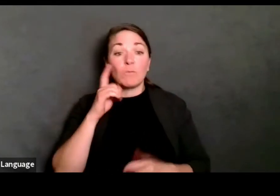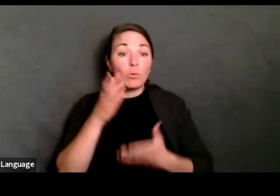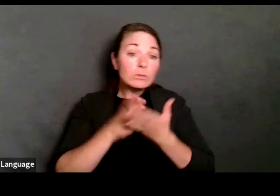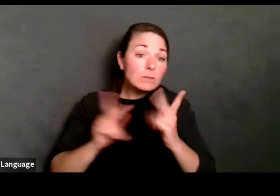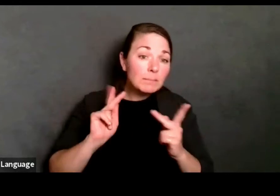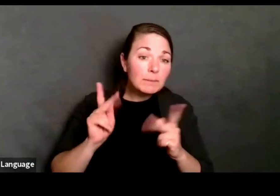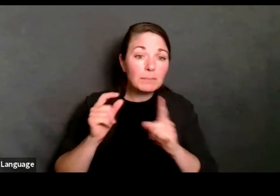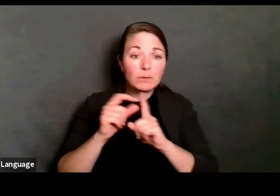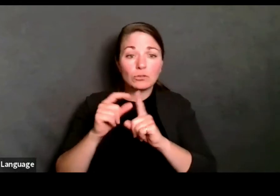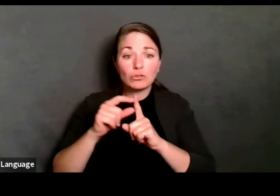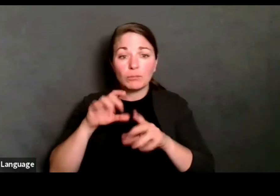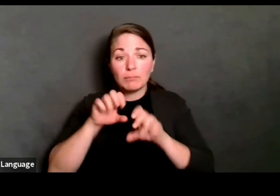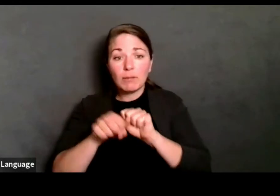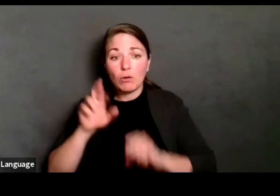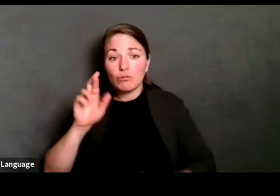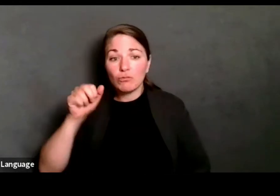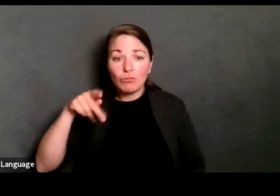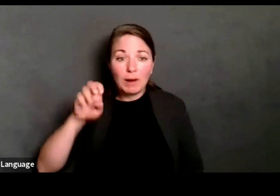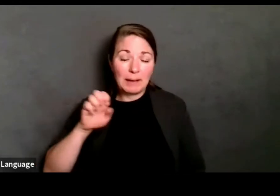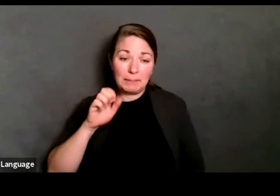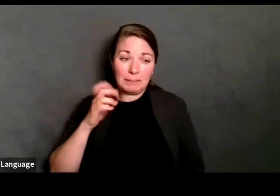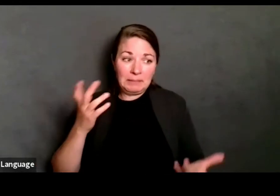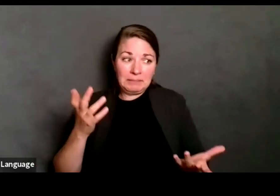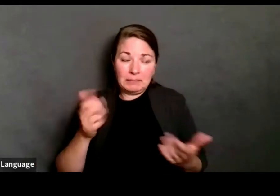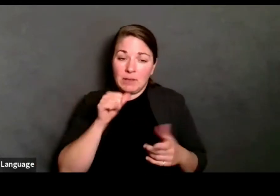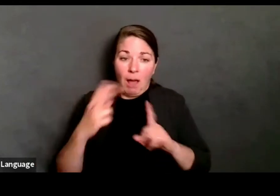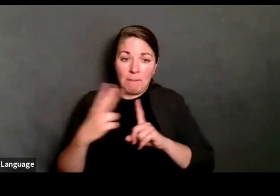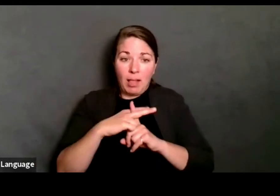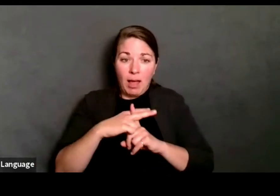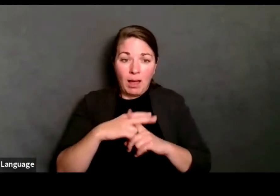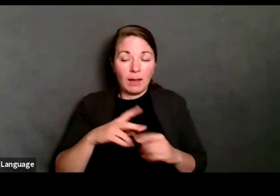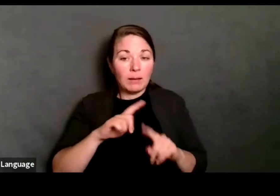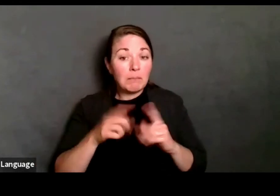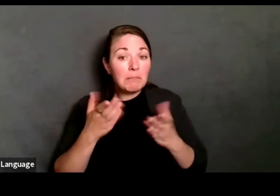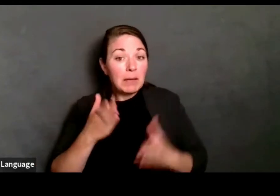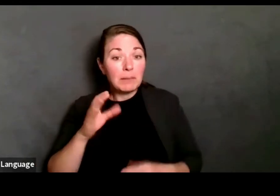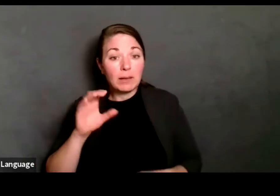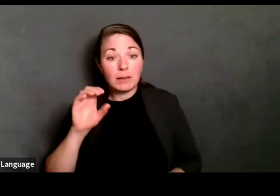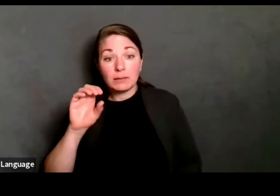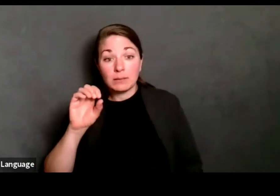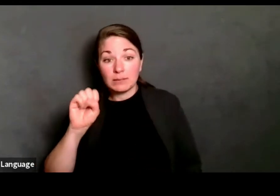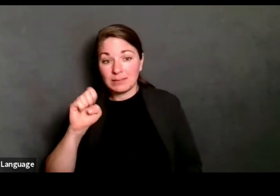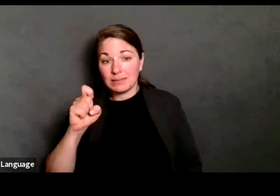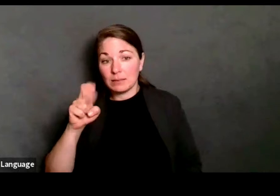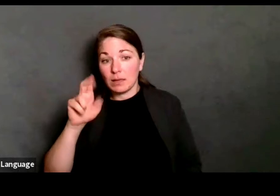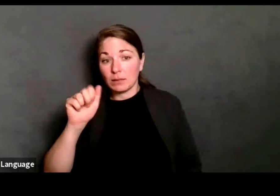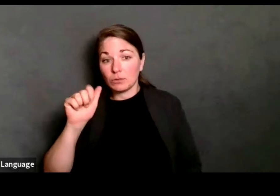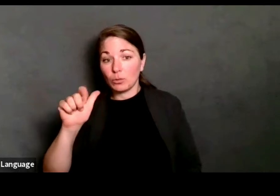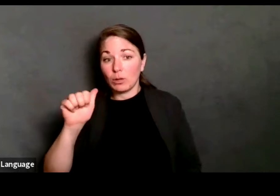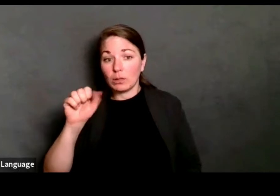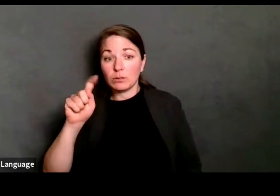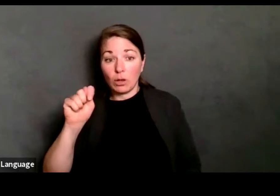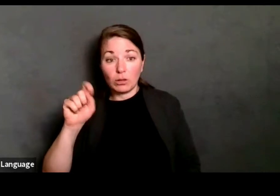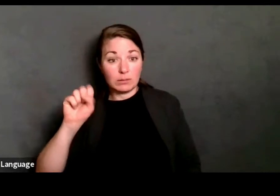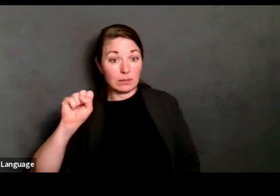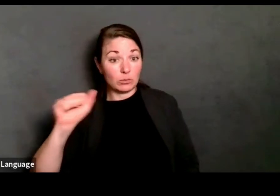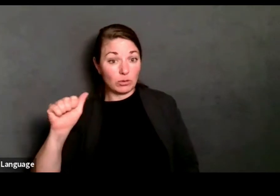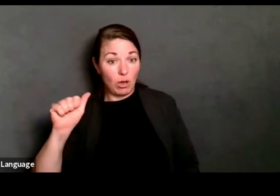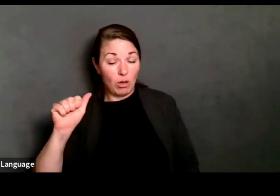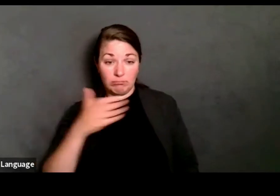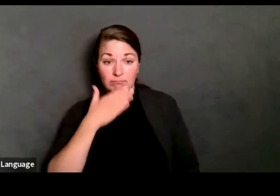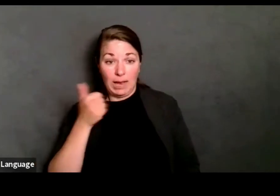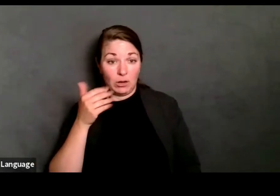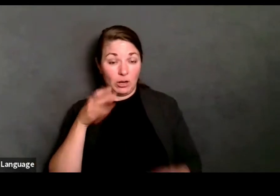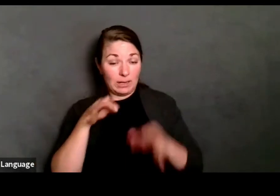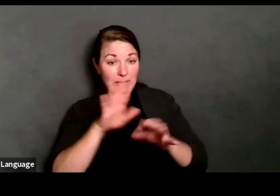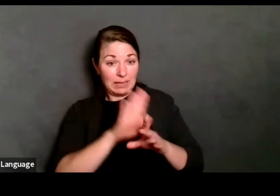rape just doesn't seem to count for them, whereas sexual assault might better explain their experience. For others, the concept